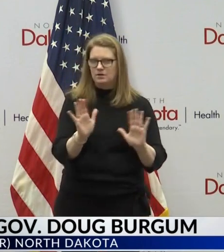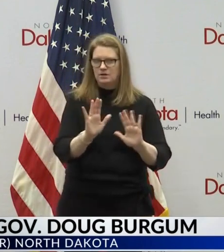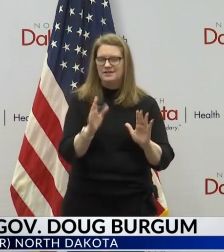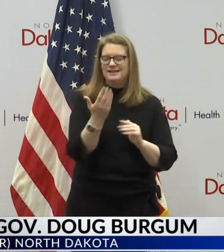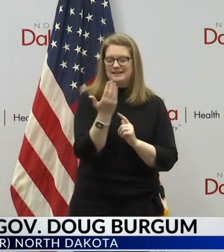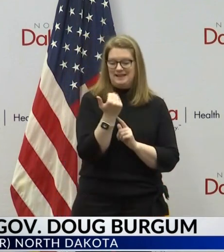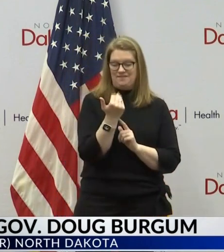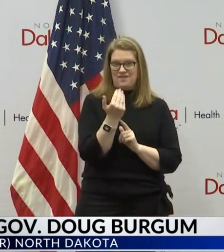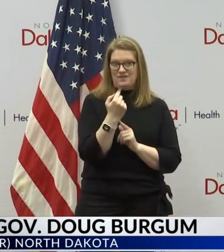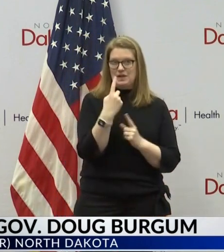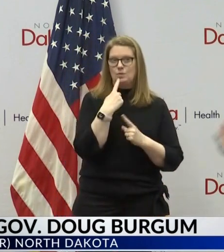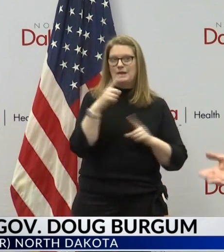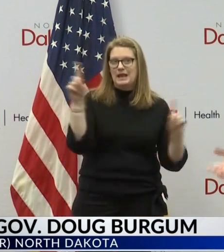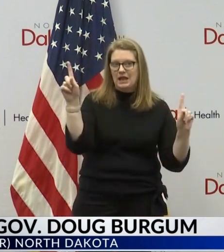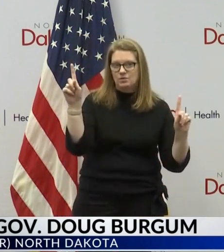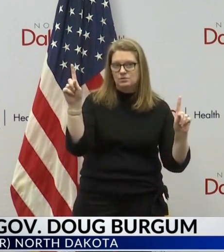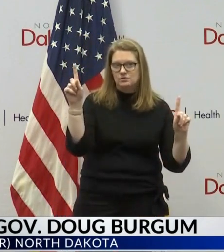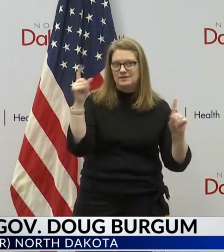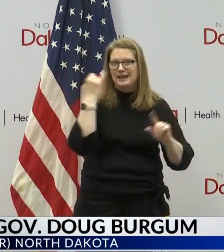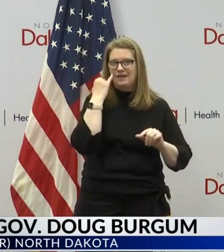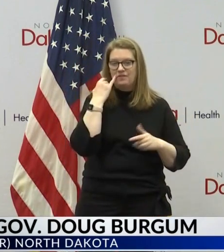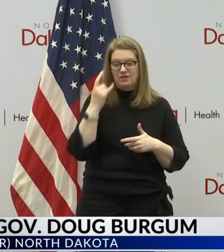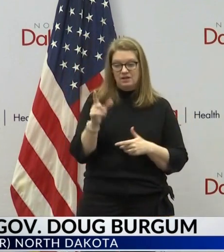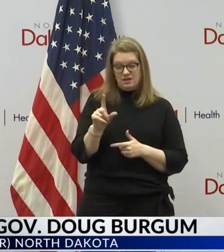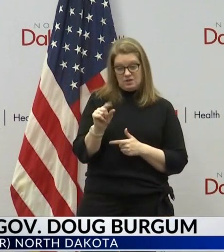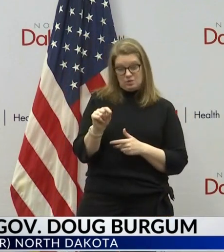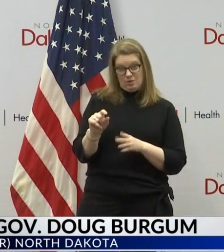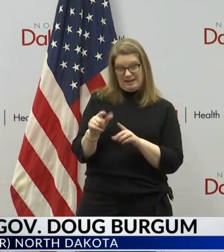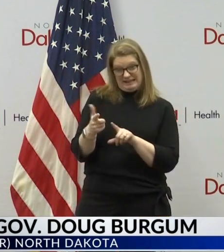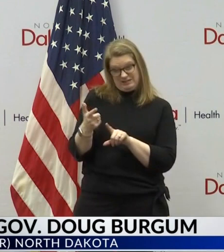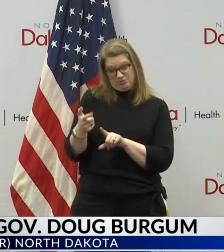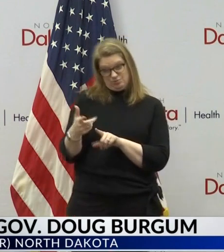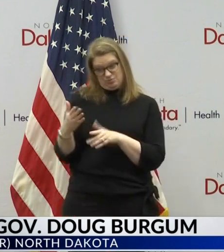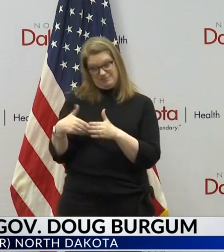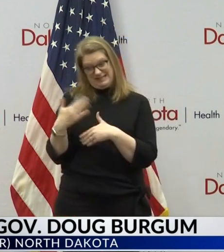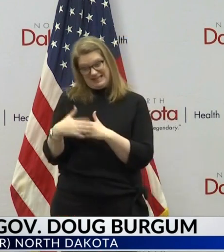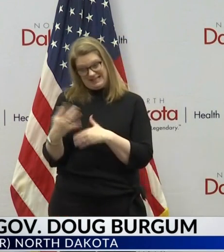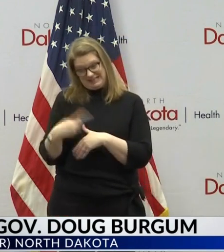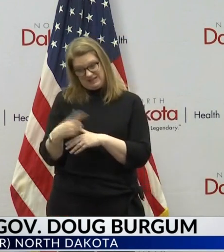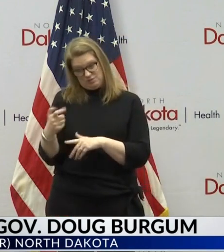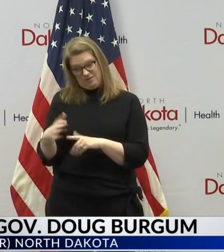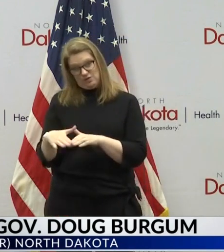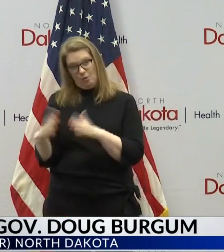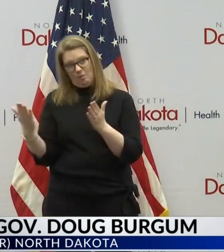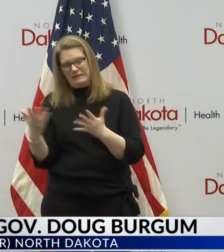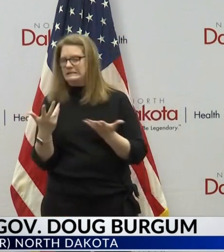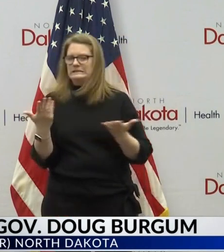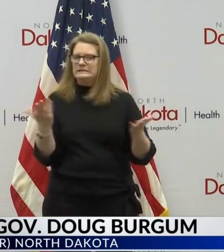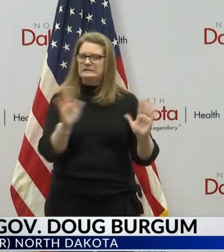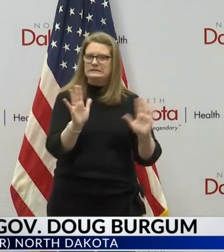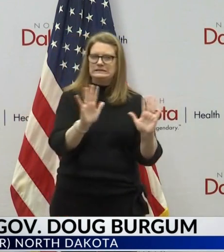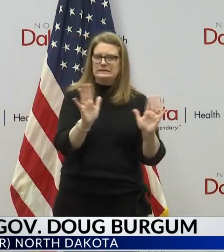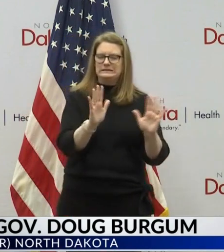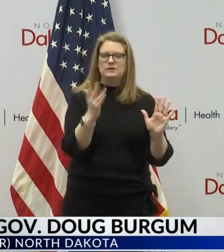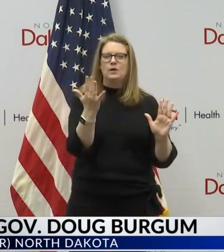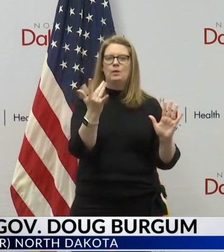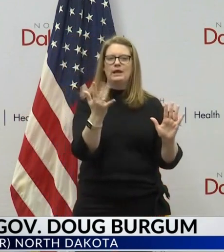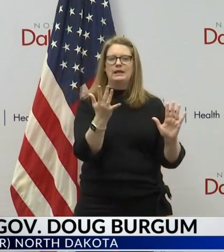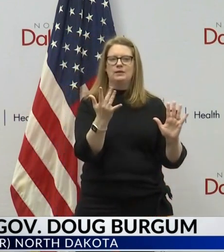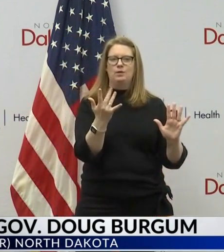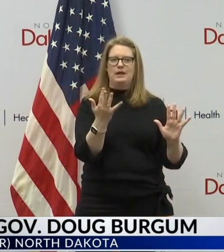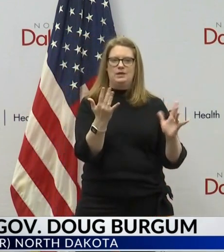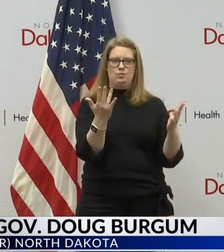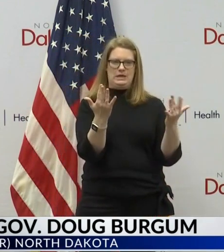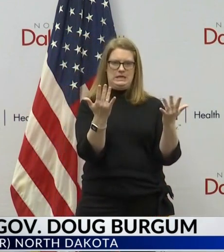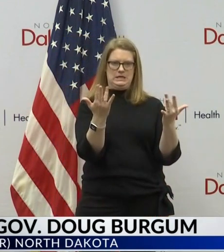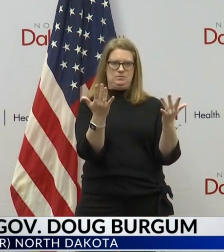whether or not we would extend the 20th longer or not. So I think that's what we'd be. We'll try not to